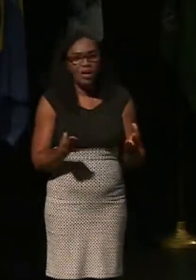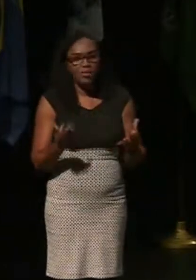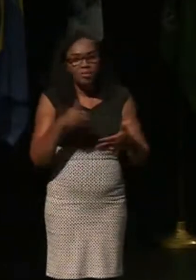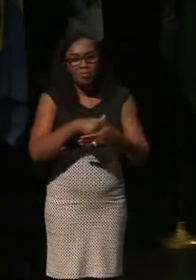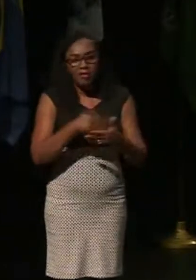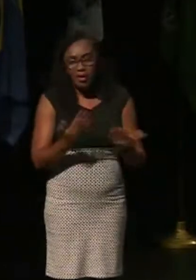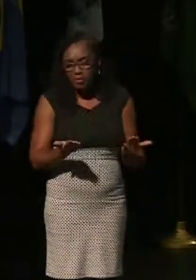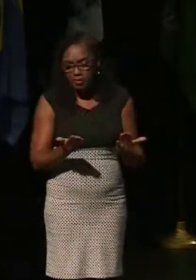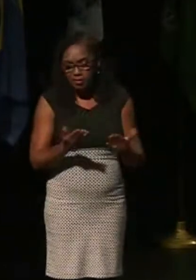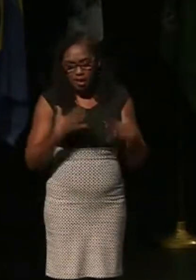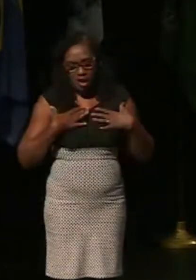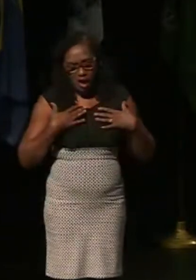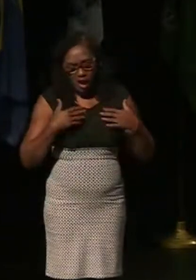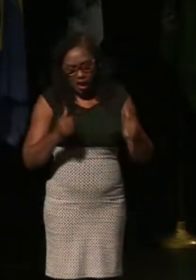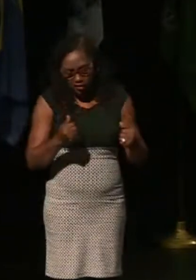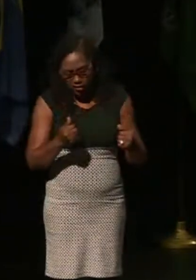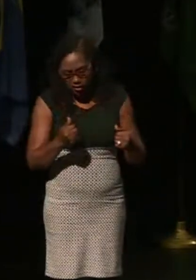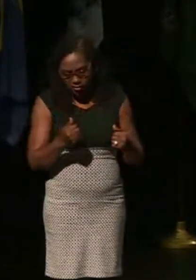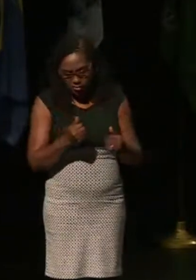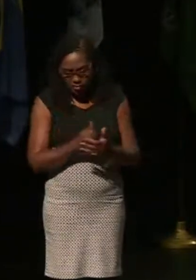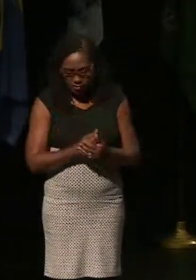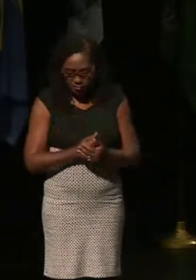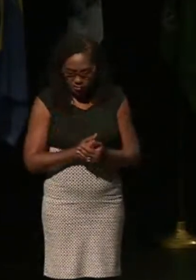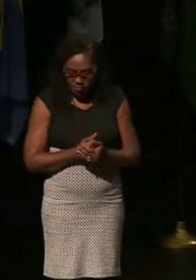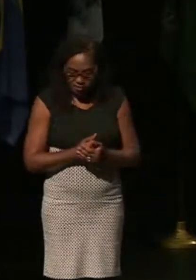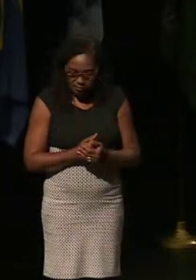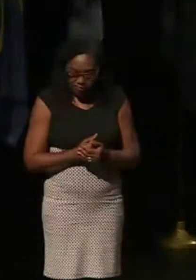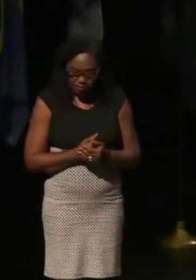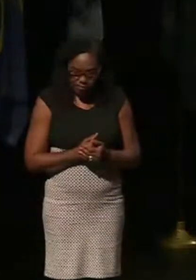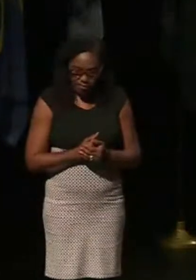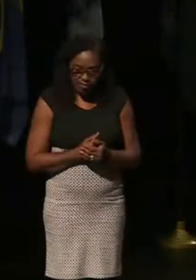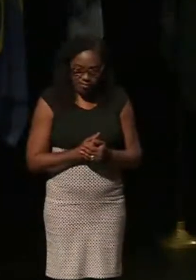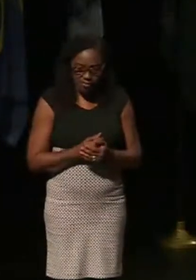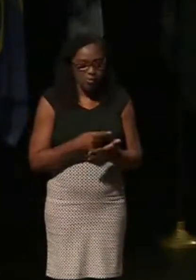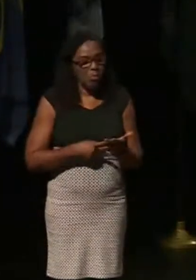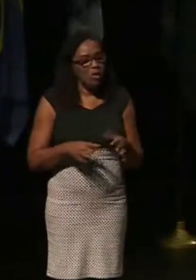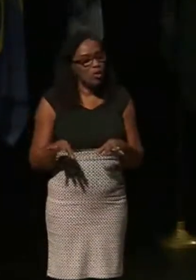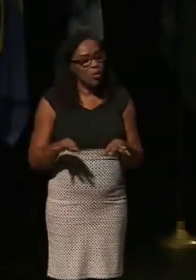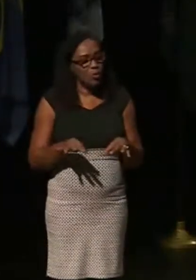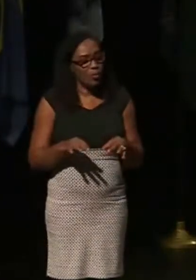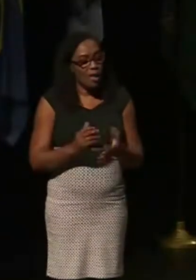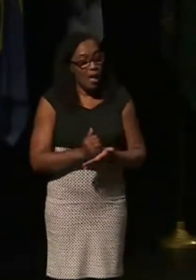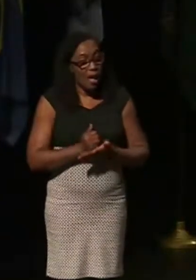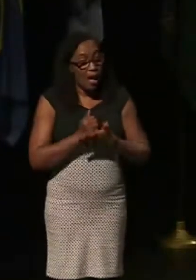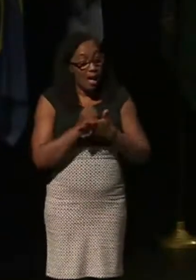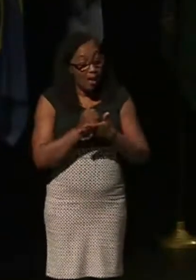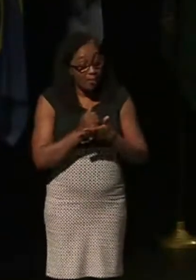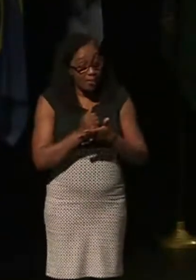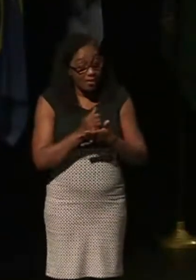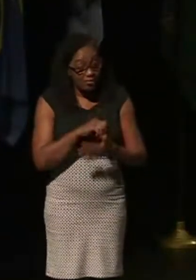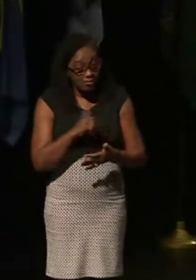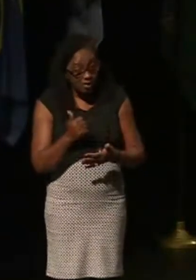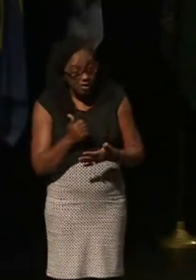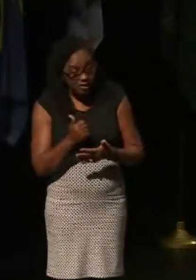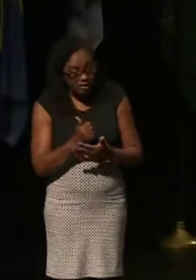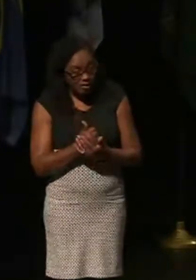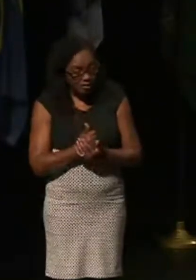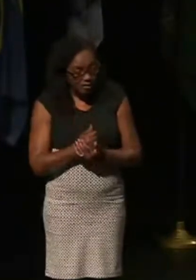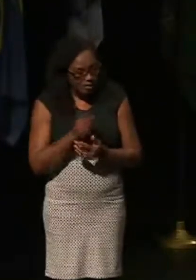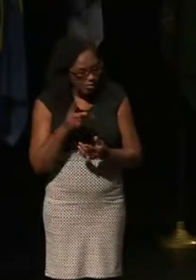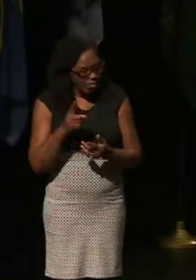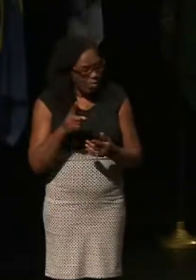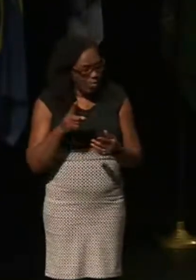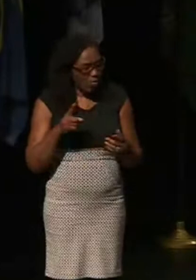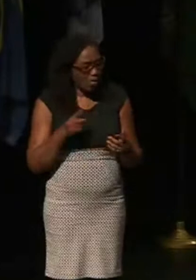a company that develops and produces cakes mixes that utilizes healthier substitutes. One of the main